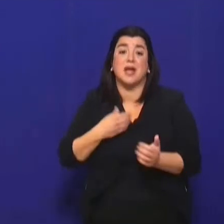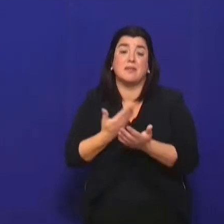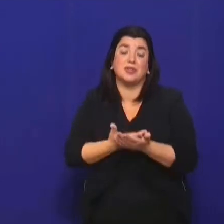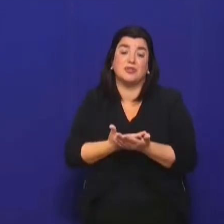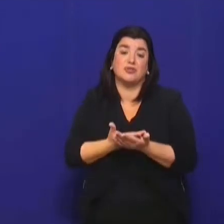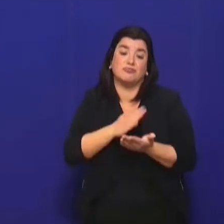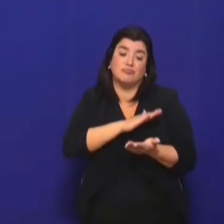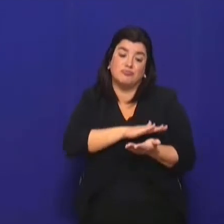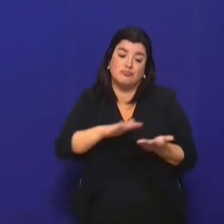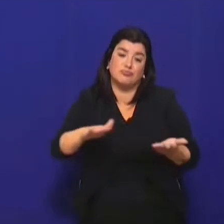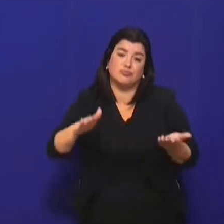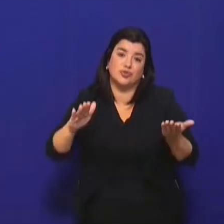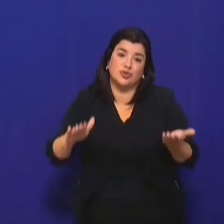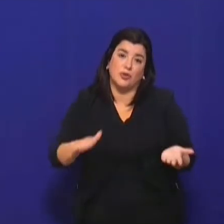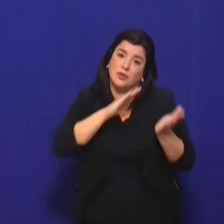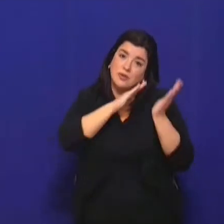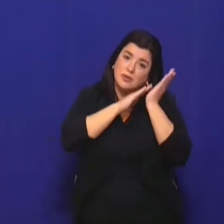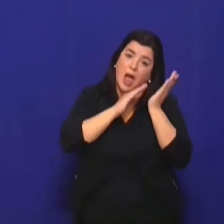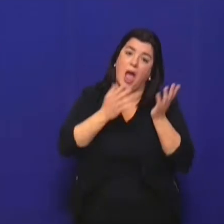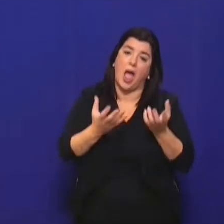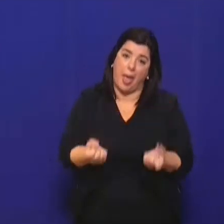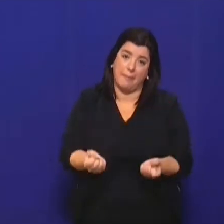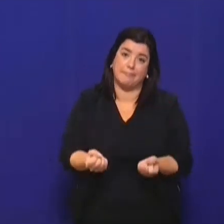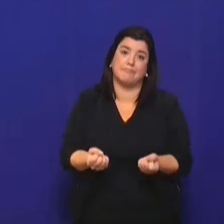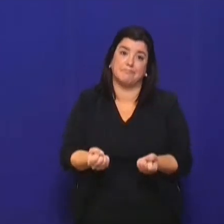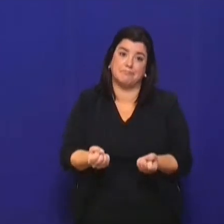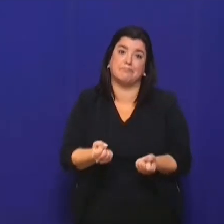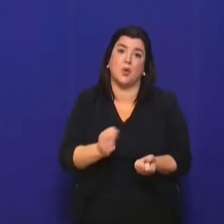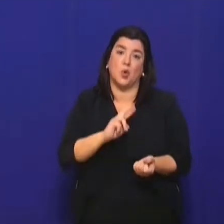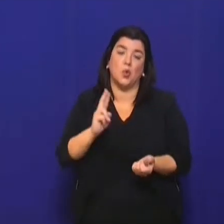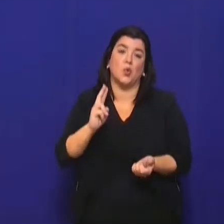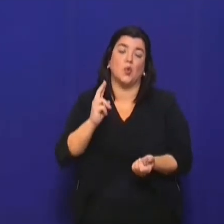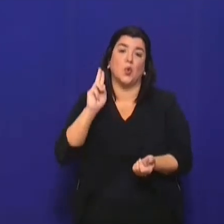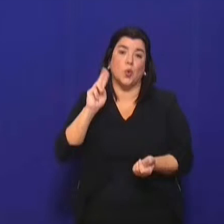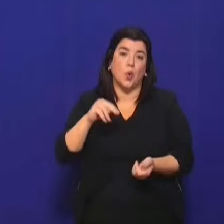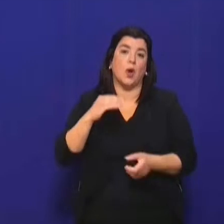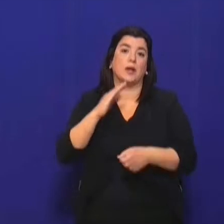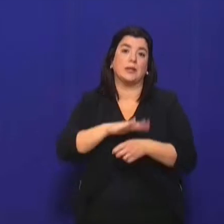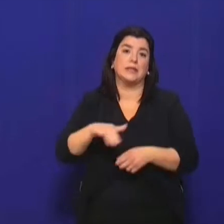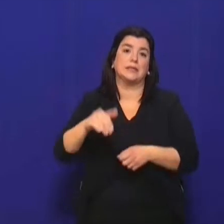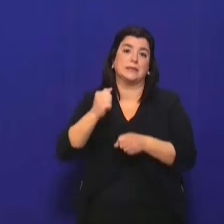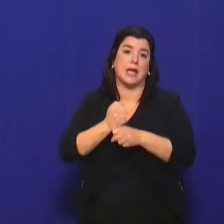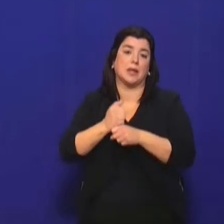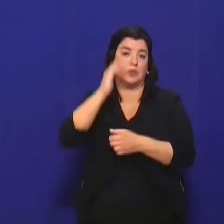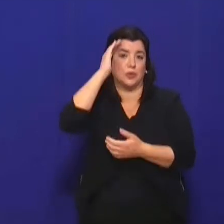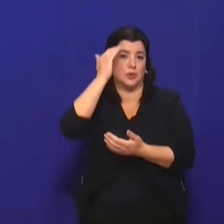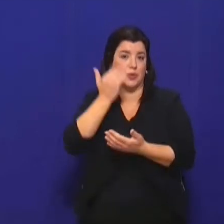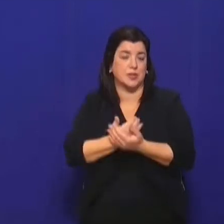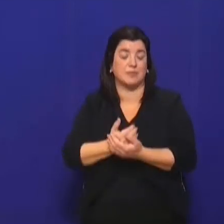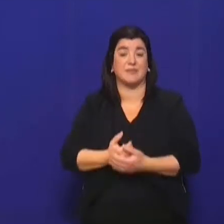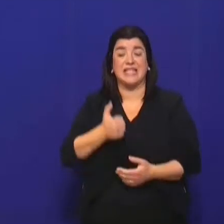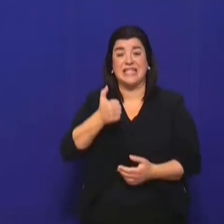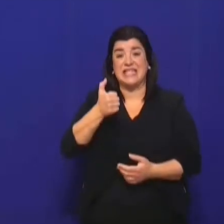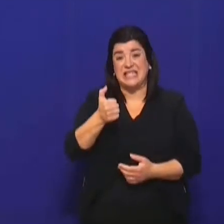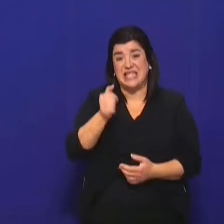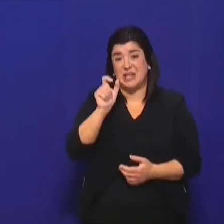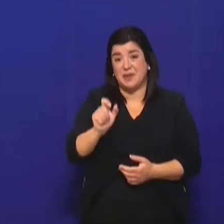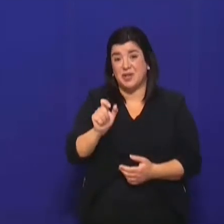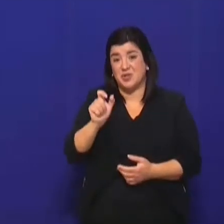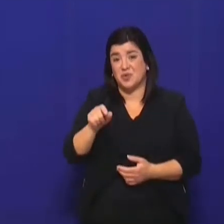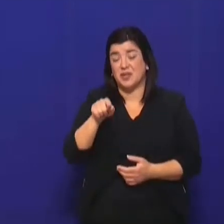kollha li għandu bżonn. Fatti dawn is-6 każijiet li kellna persuna ta' età bejn